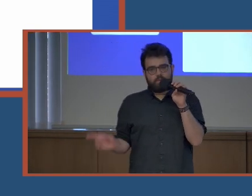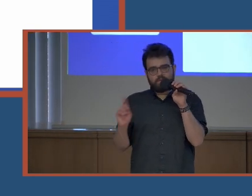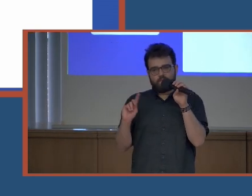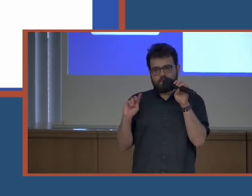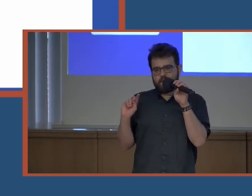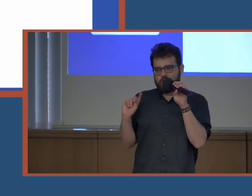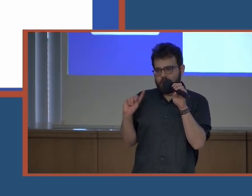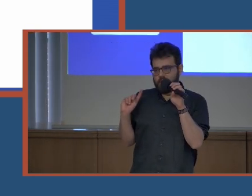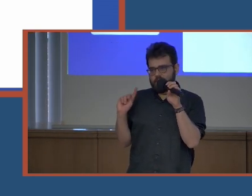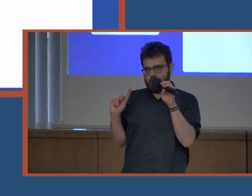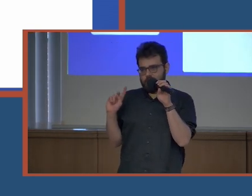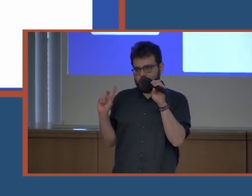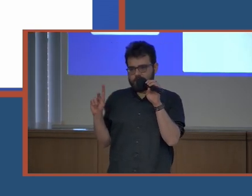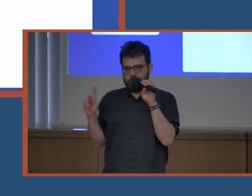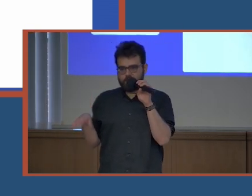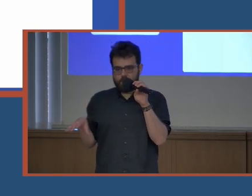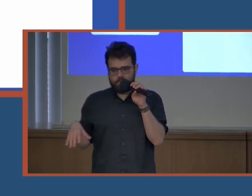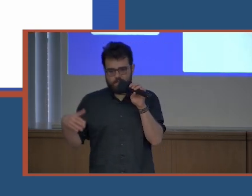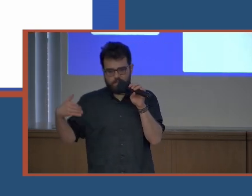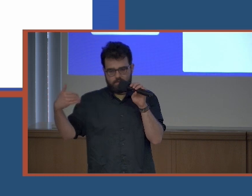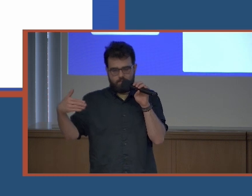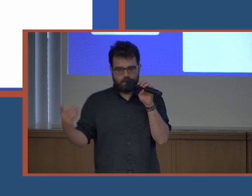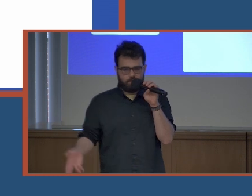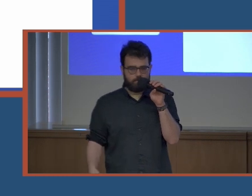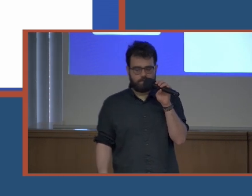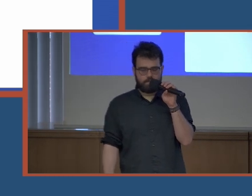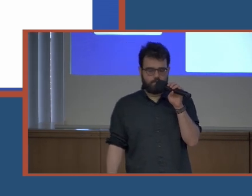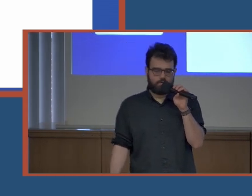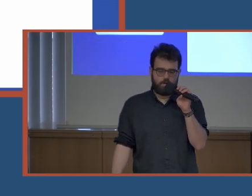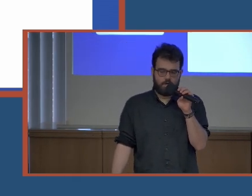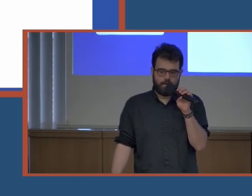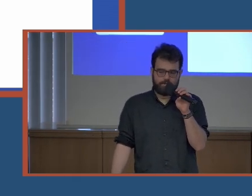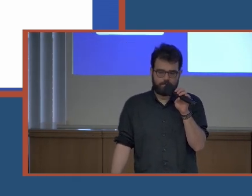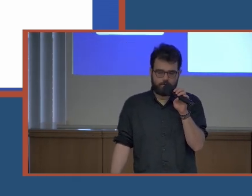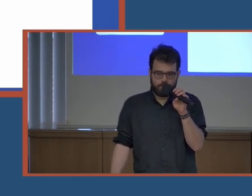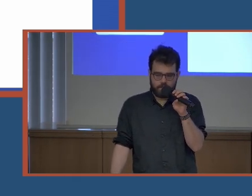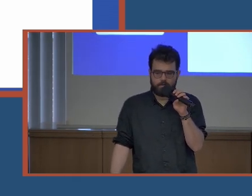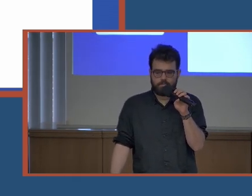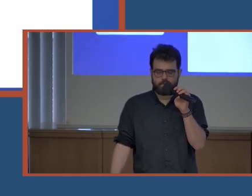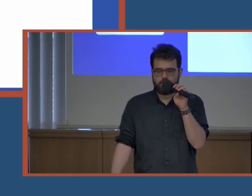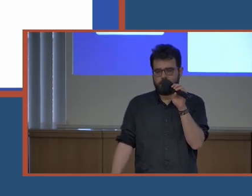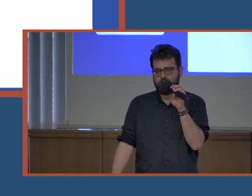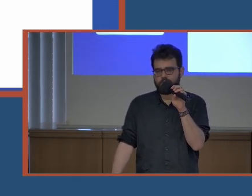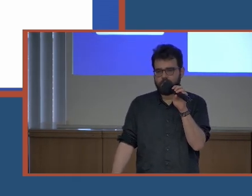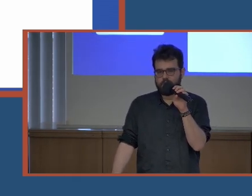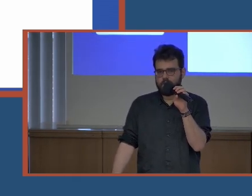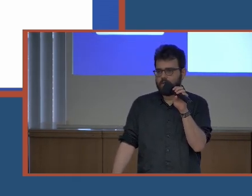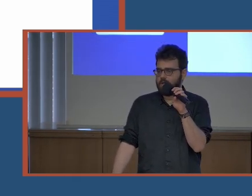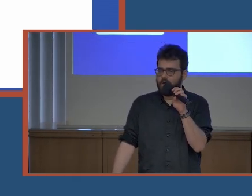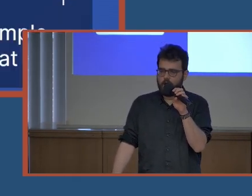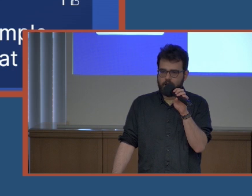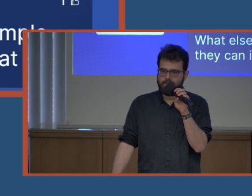so there was one time that I actually looked up the manual for Signuno, and for me personally, it was